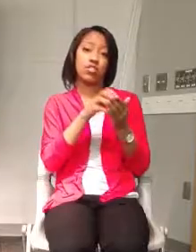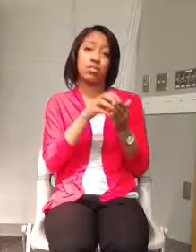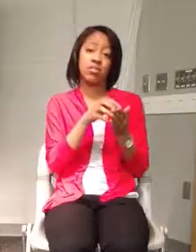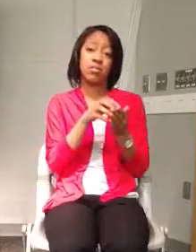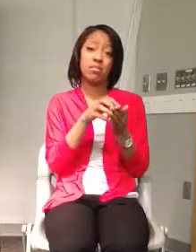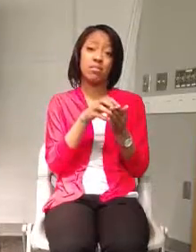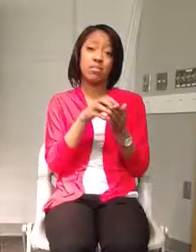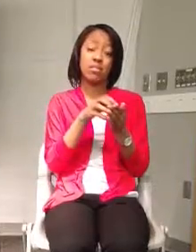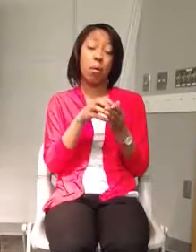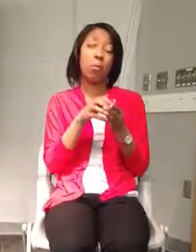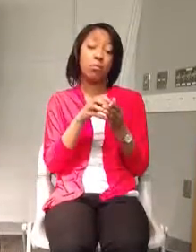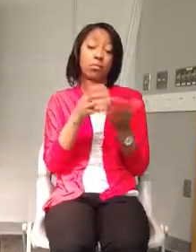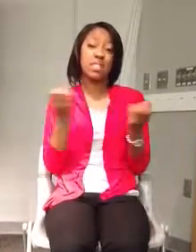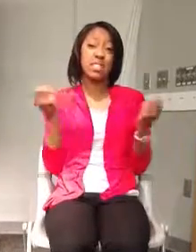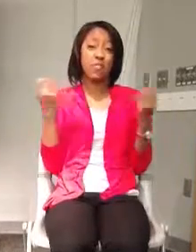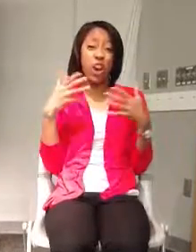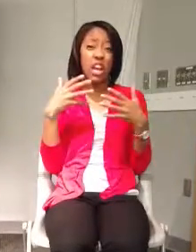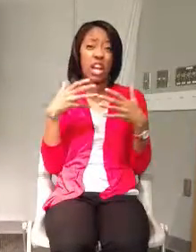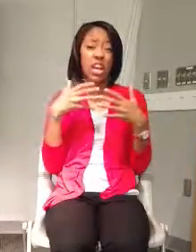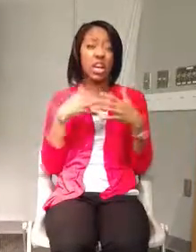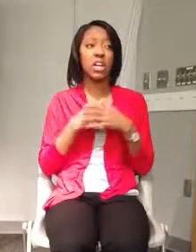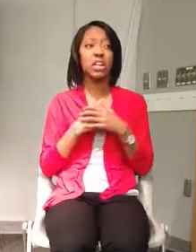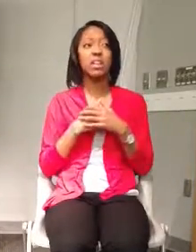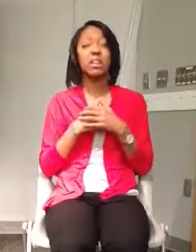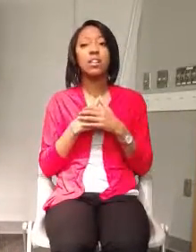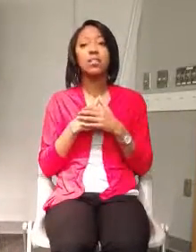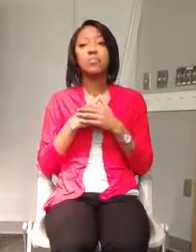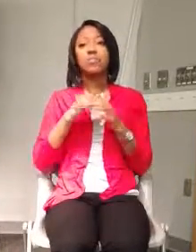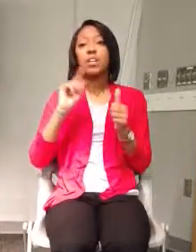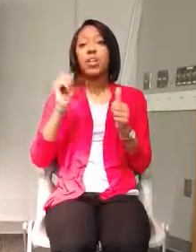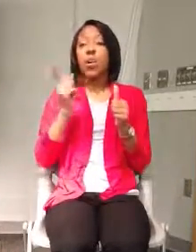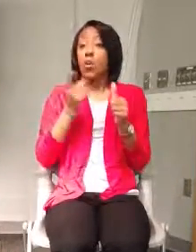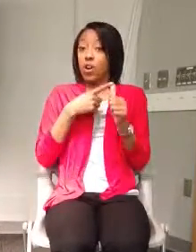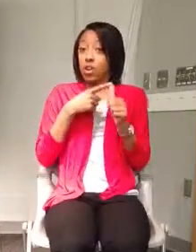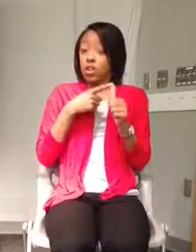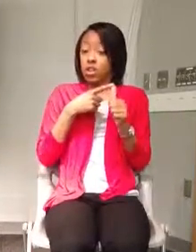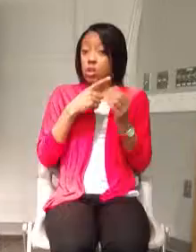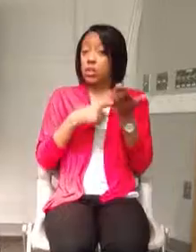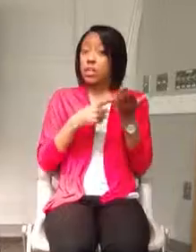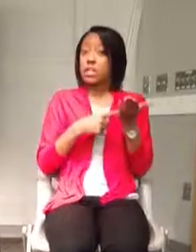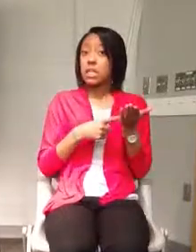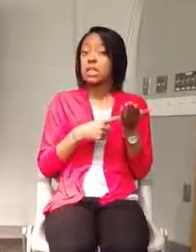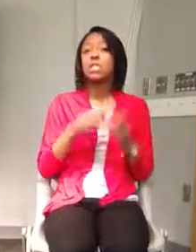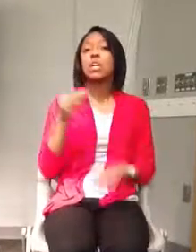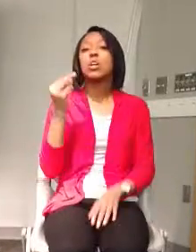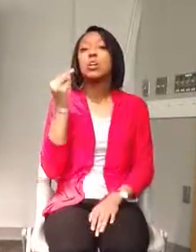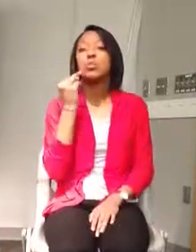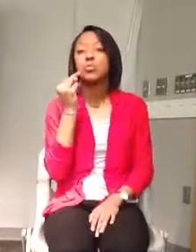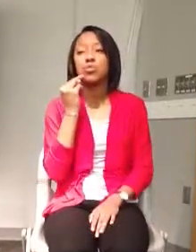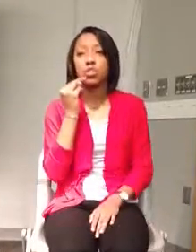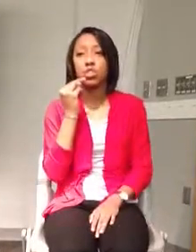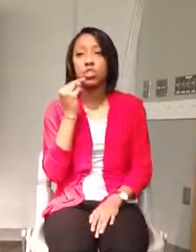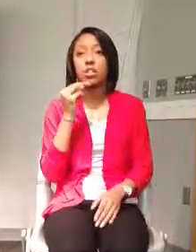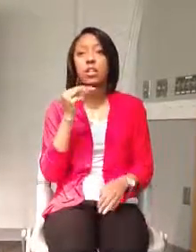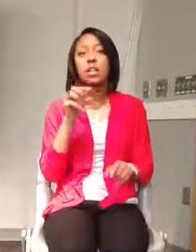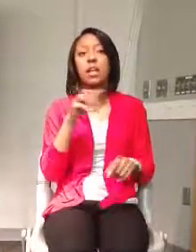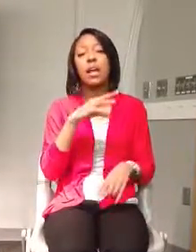is frightening. So the first thing we're going to talk about is nutrition and increased cancer